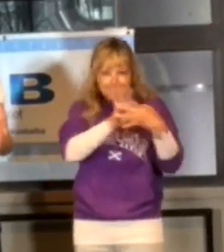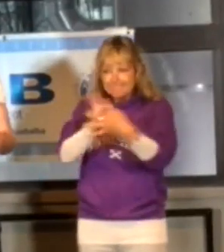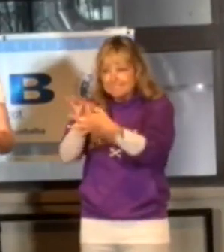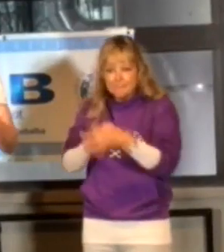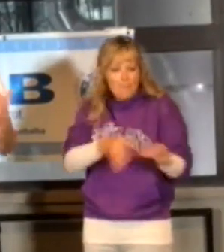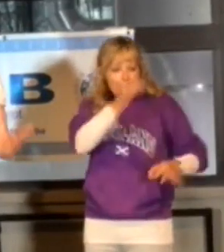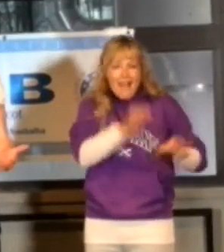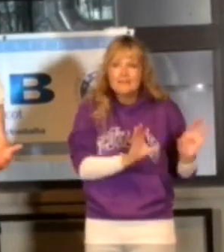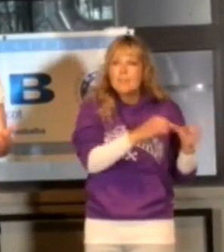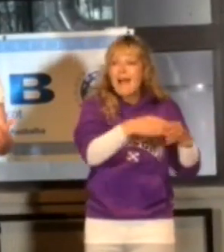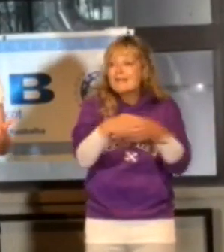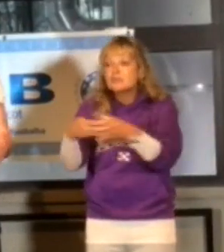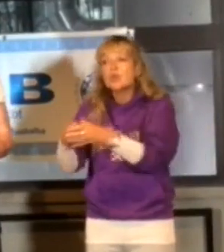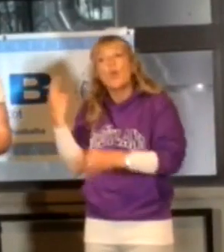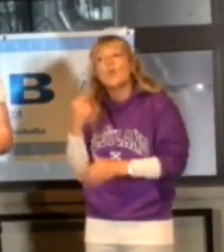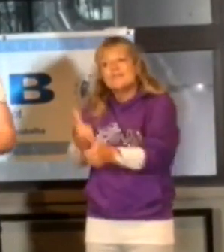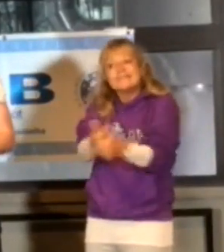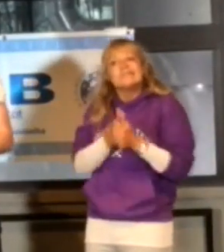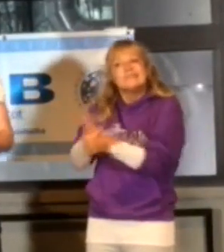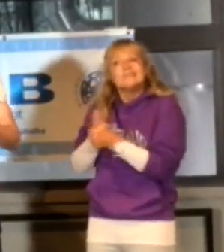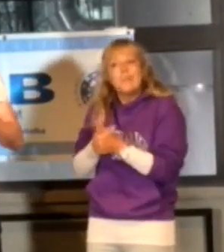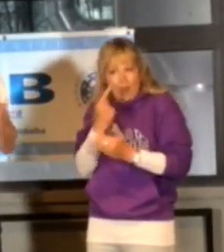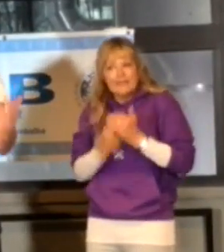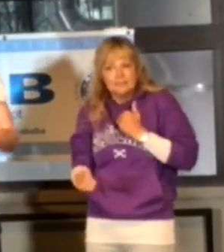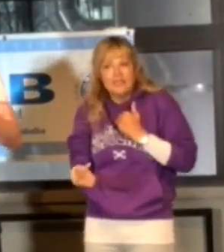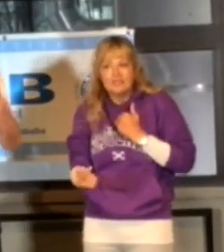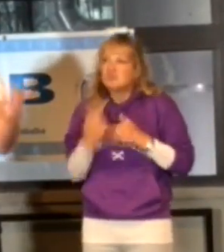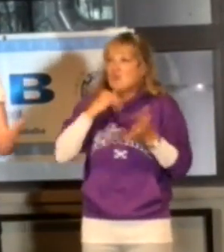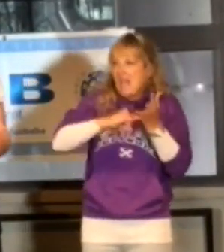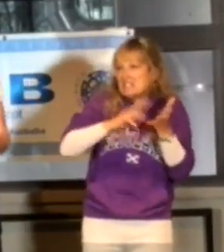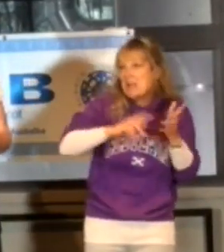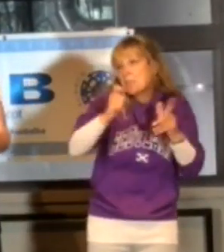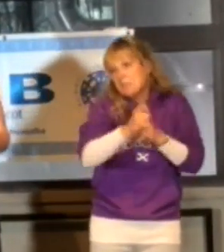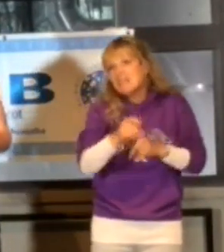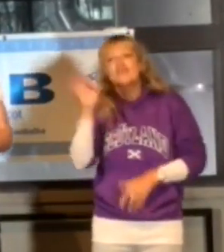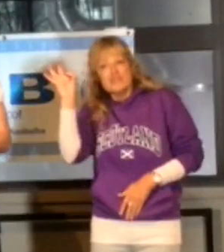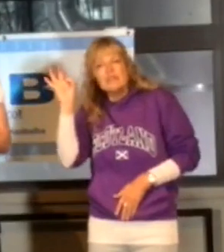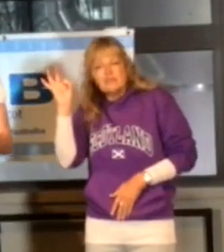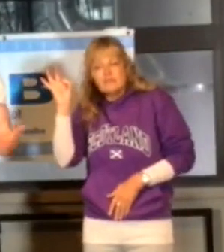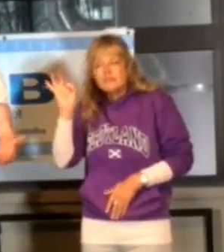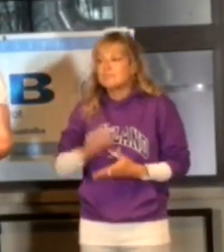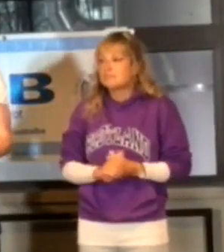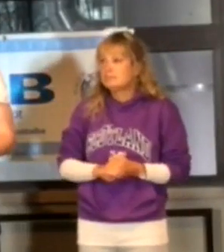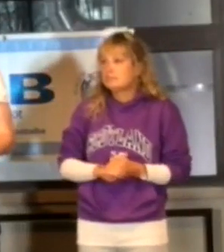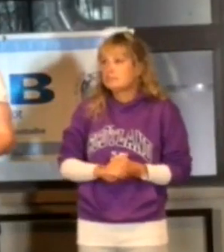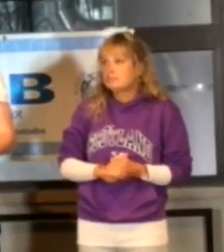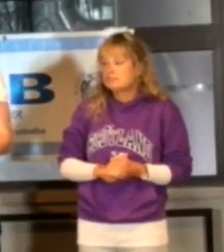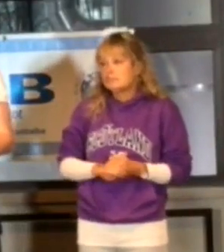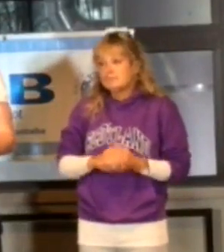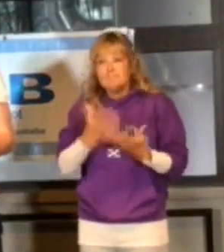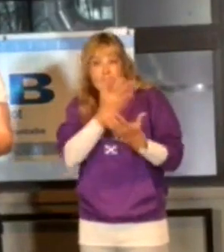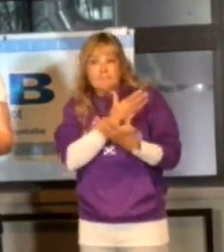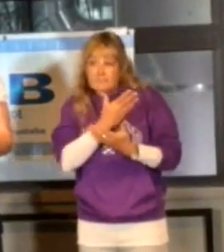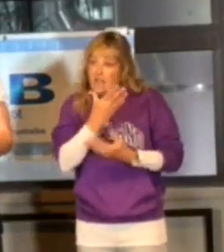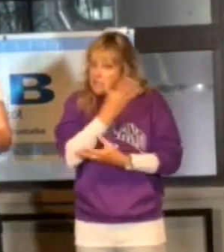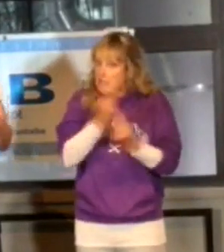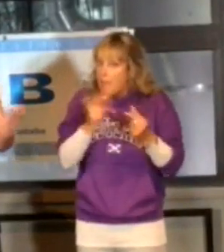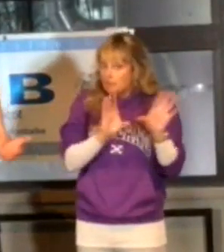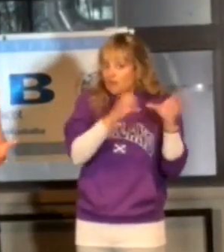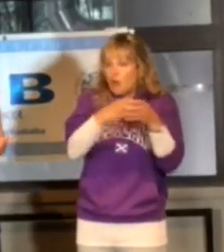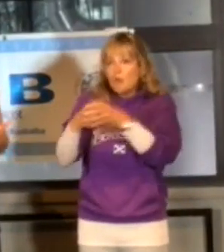political parties supporting independence in Scotland, the SNP and the Greens. large numbers of sectorial groups as